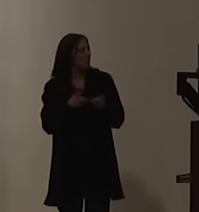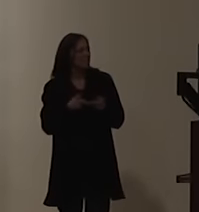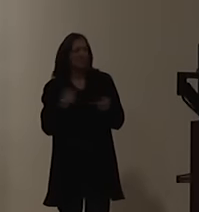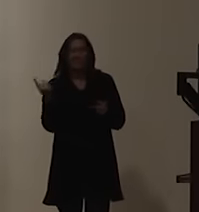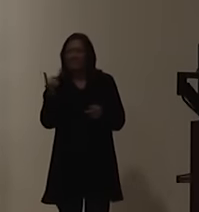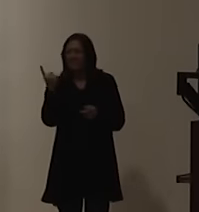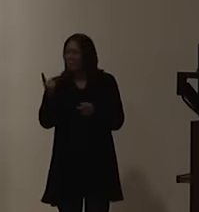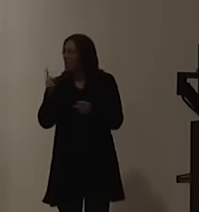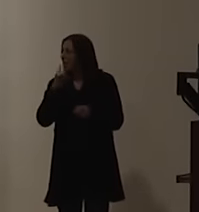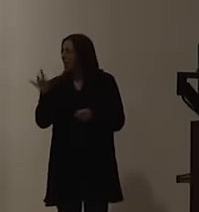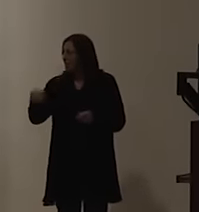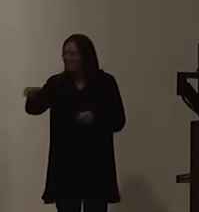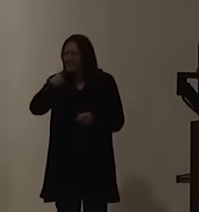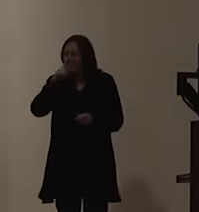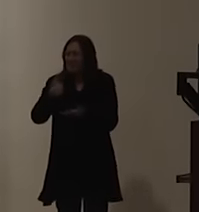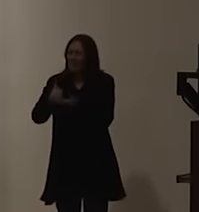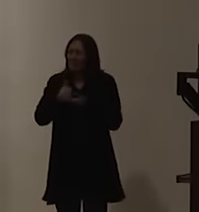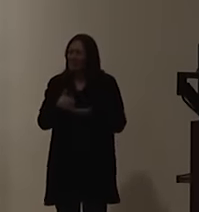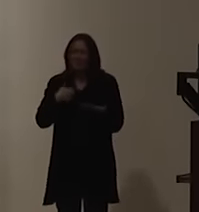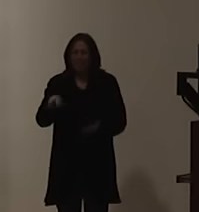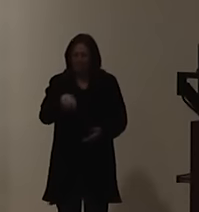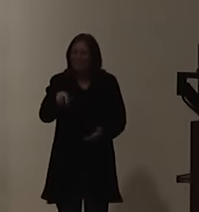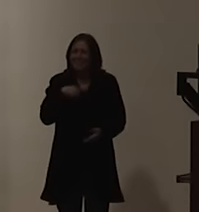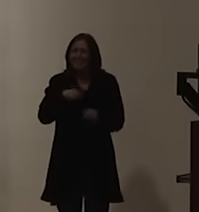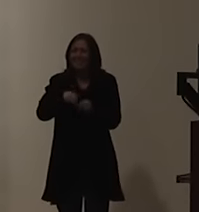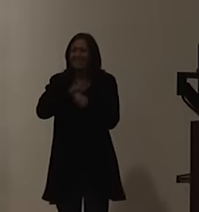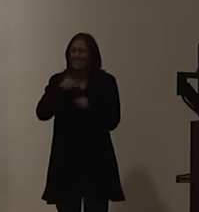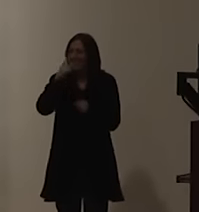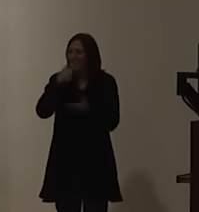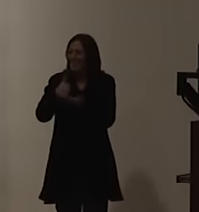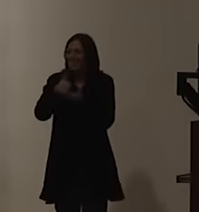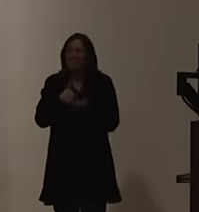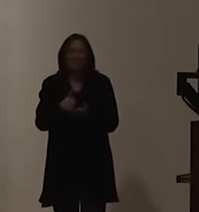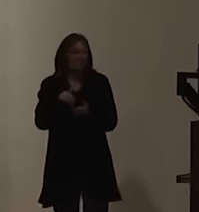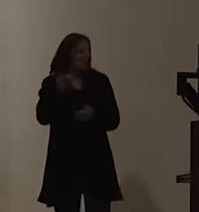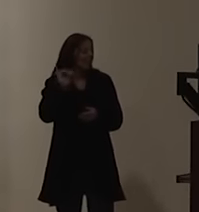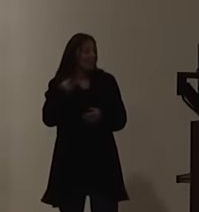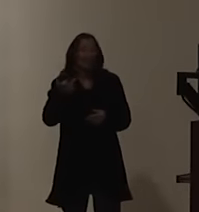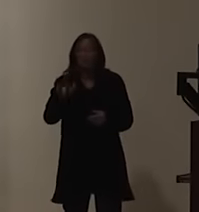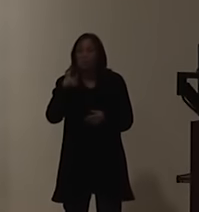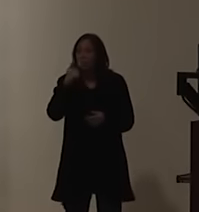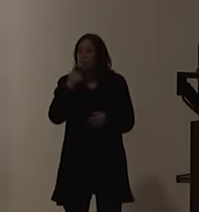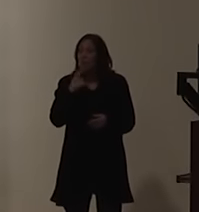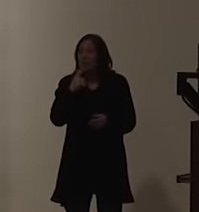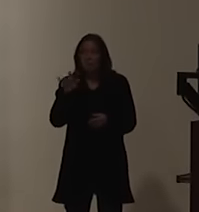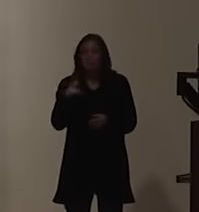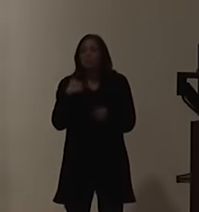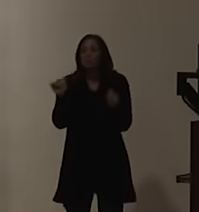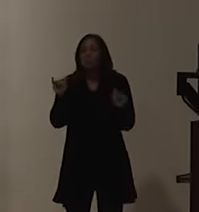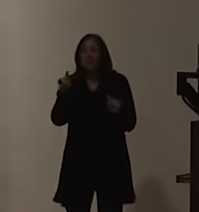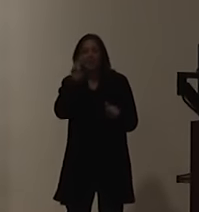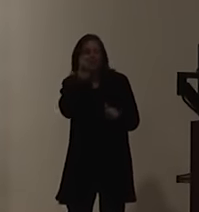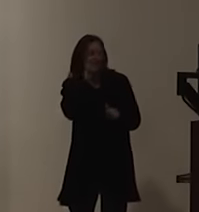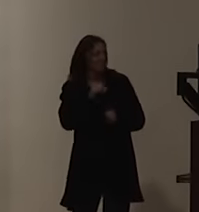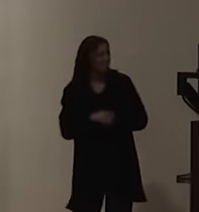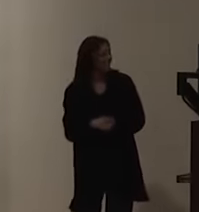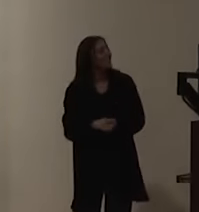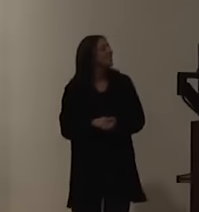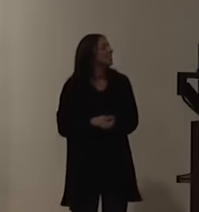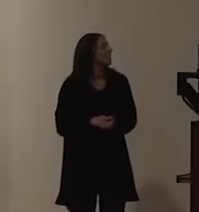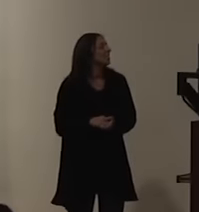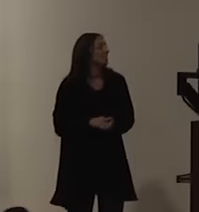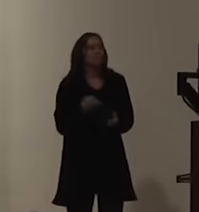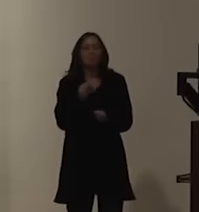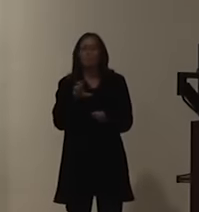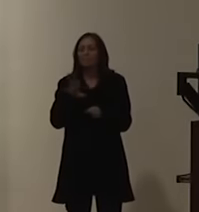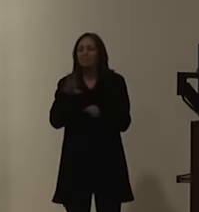18-year-old please help me? All right. Now I press the red thing. Let's give it a try. Should I? Oops.